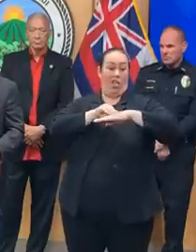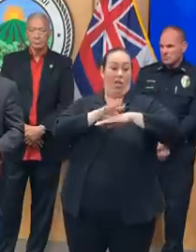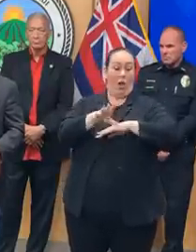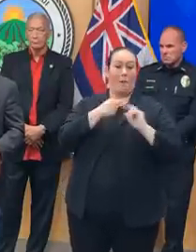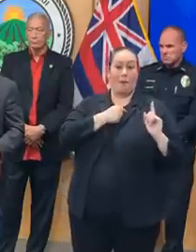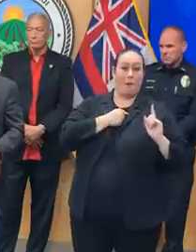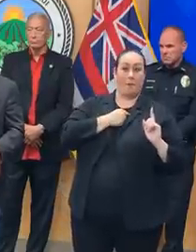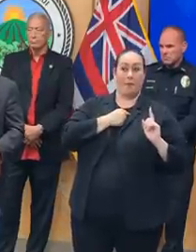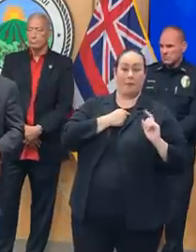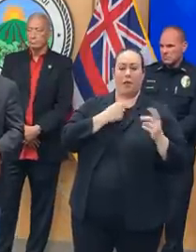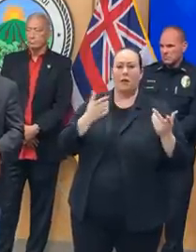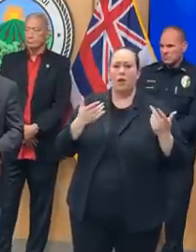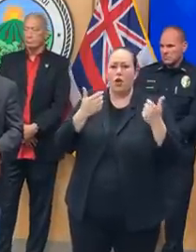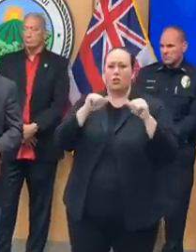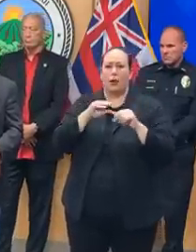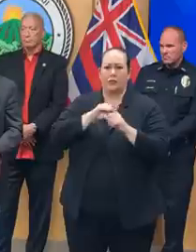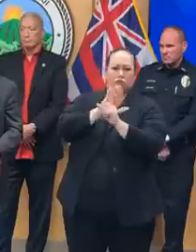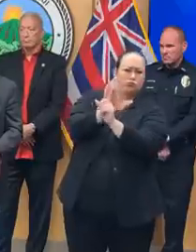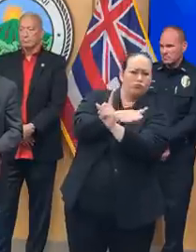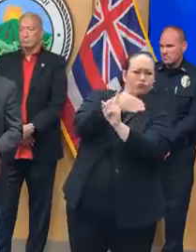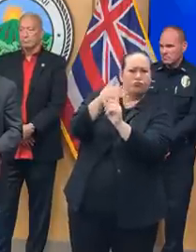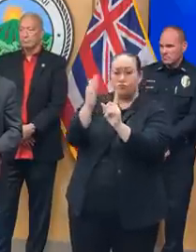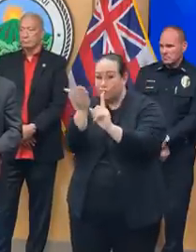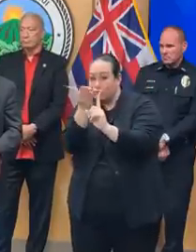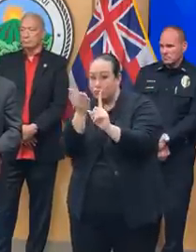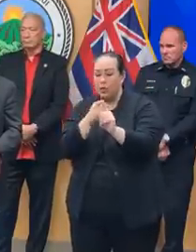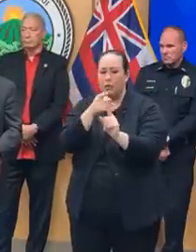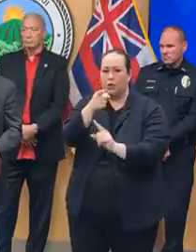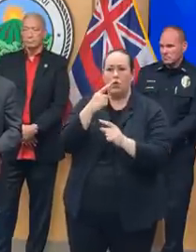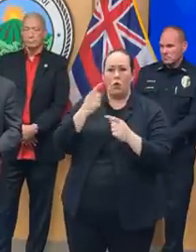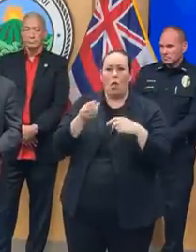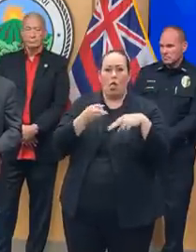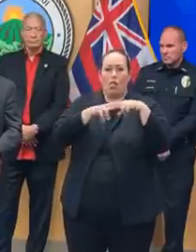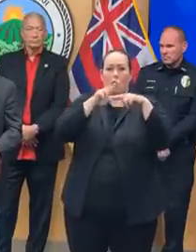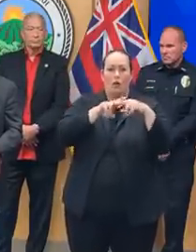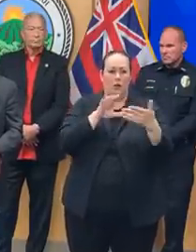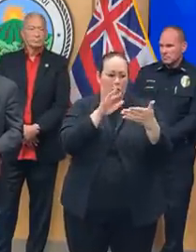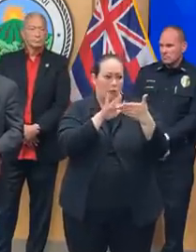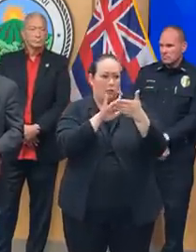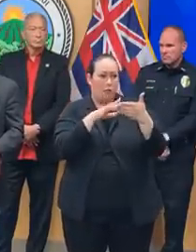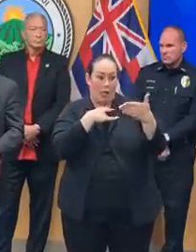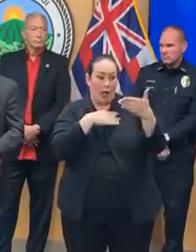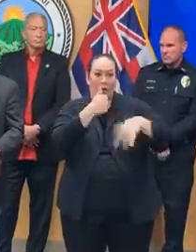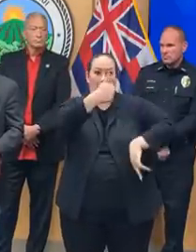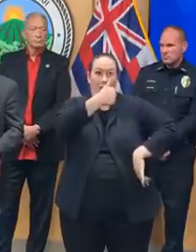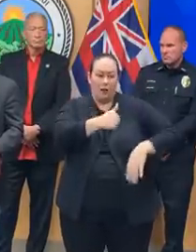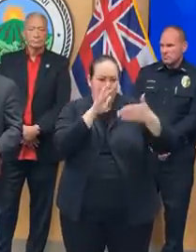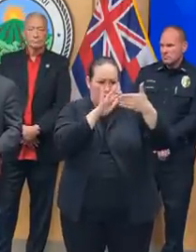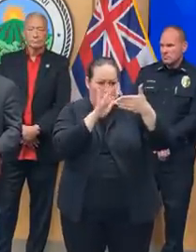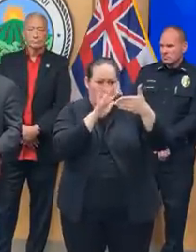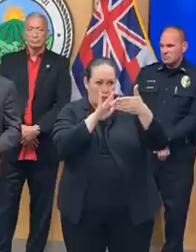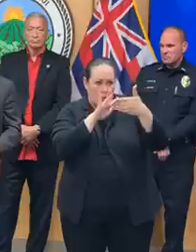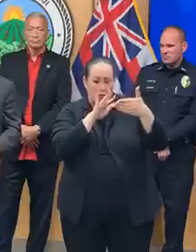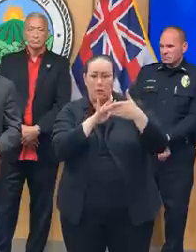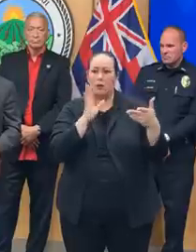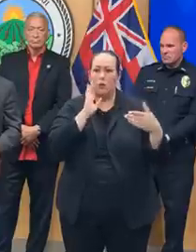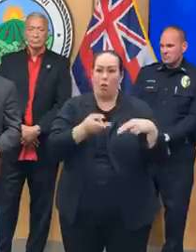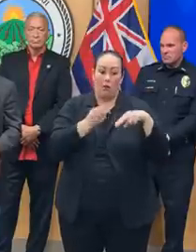that they want to influence you in a position which will increase the clicks on their social media sites. That will increase